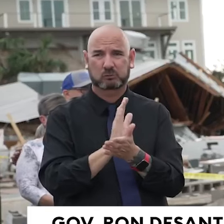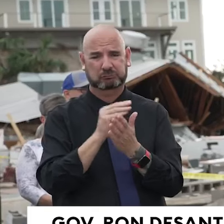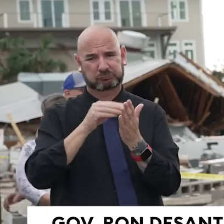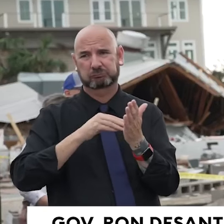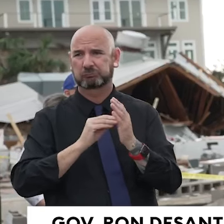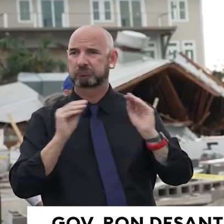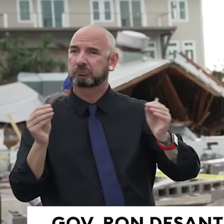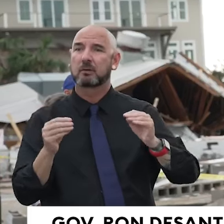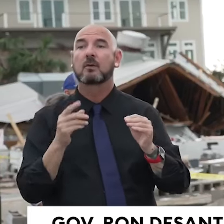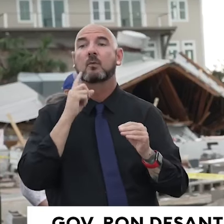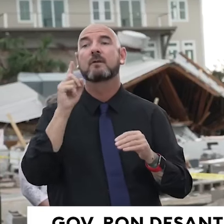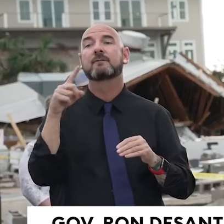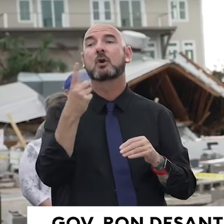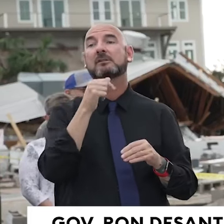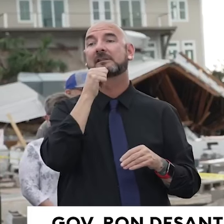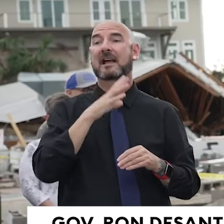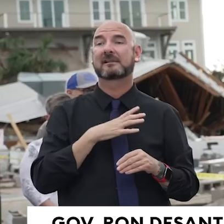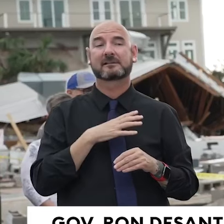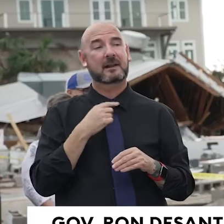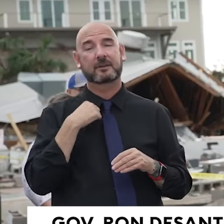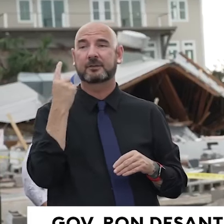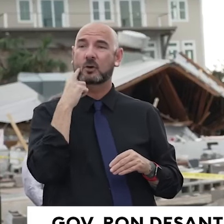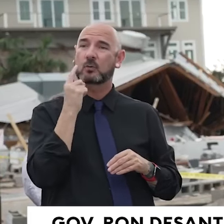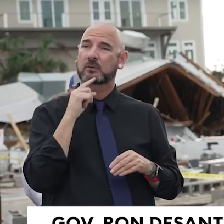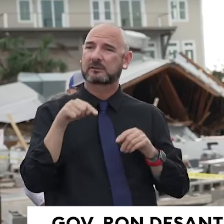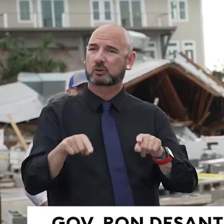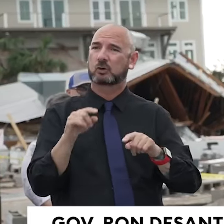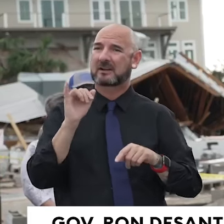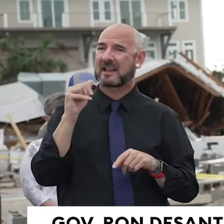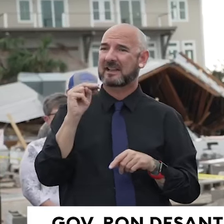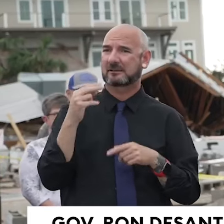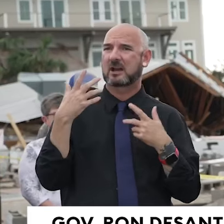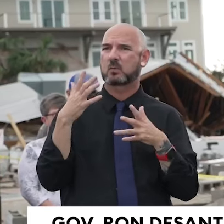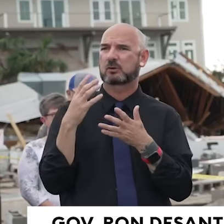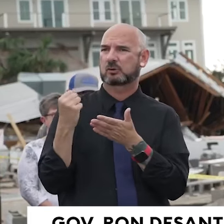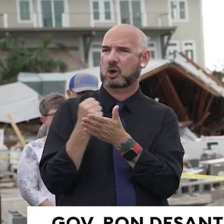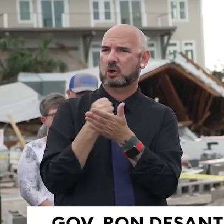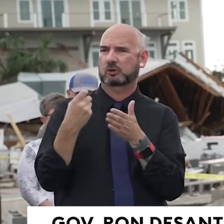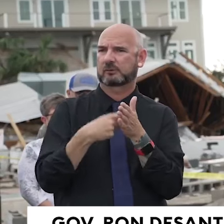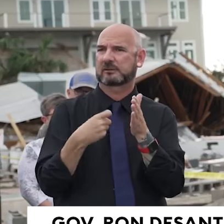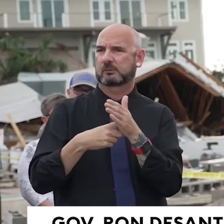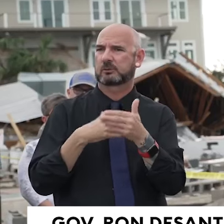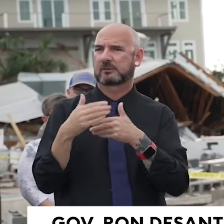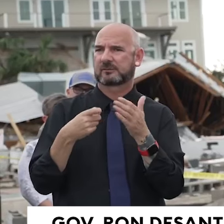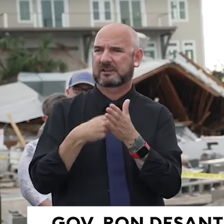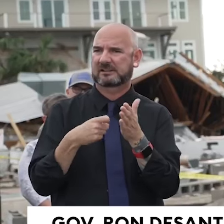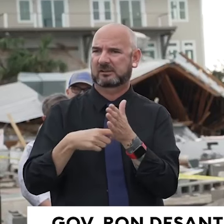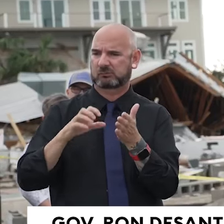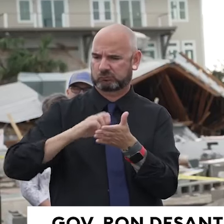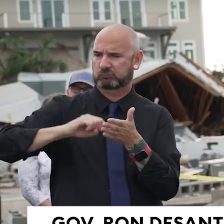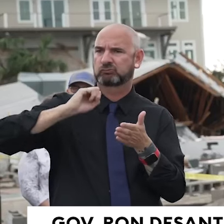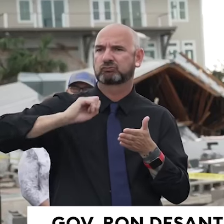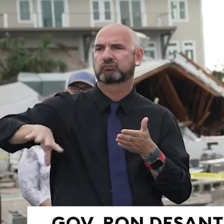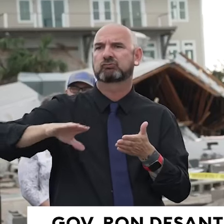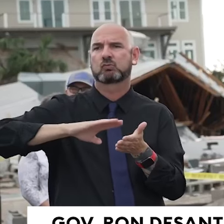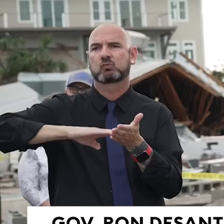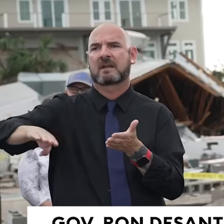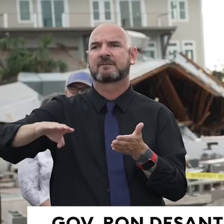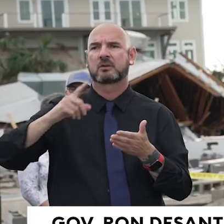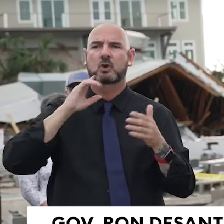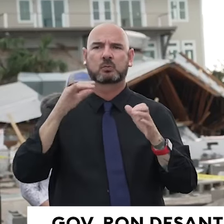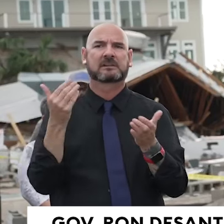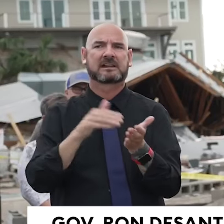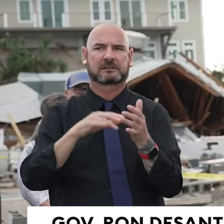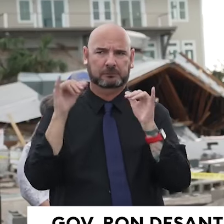I think she got I know in Ian, she got the credit card fees, processing fees waived. I think they probably are doing that again, so